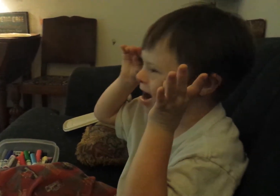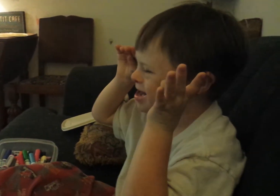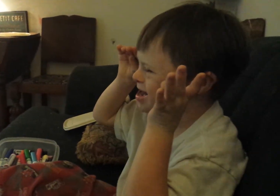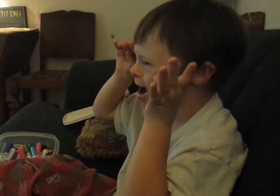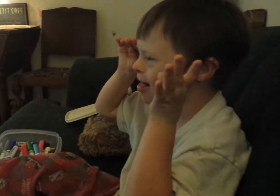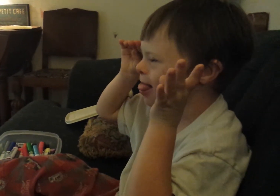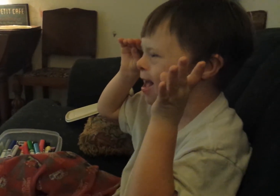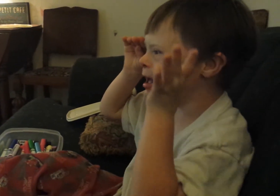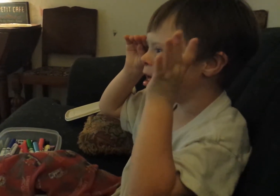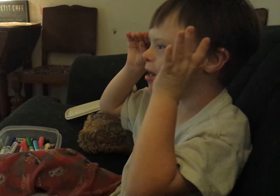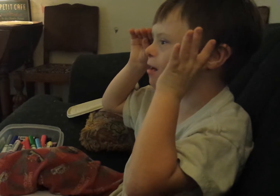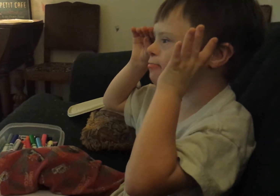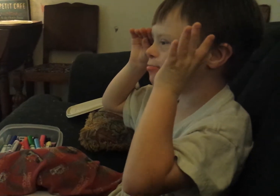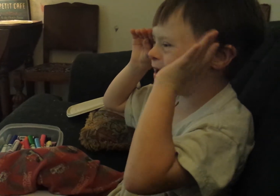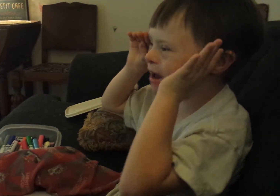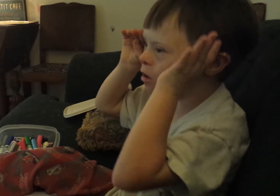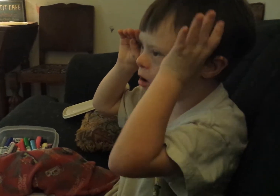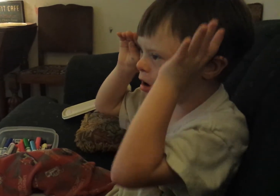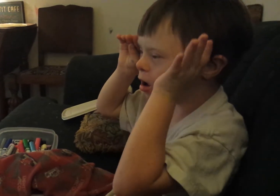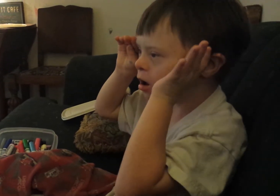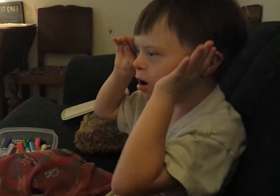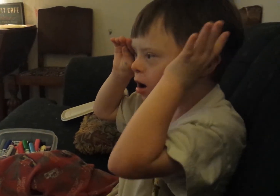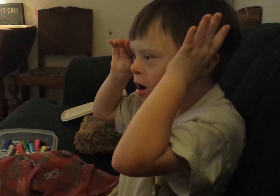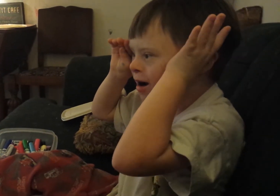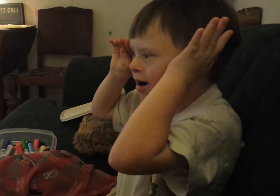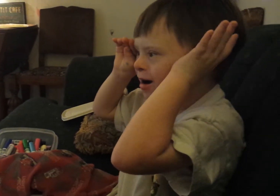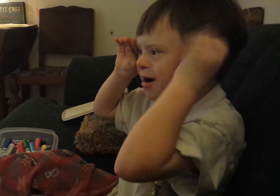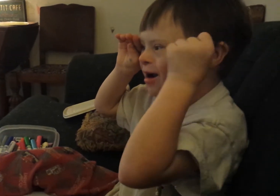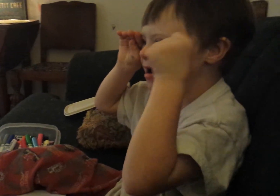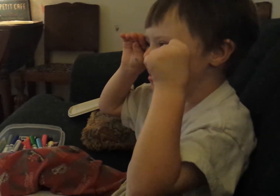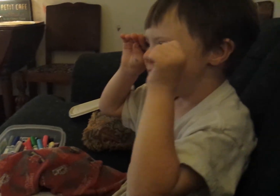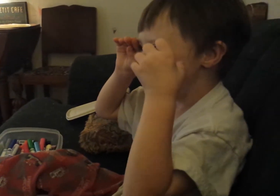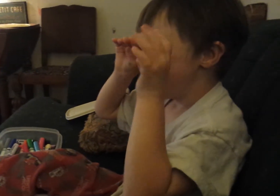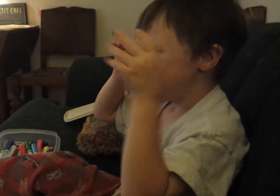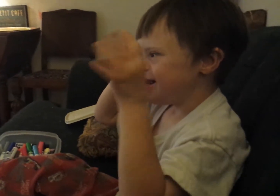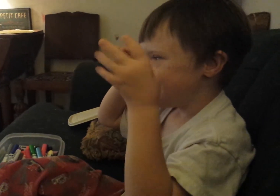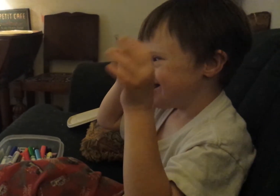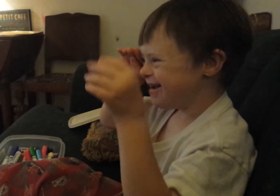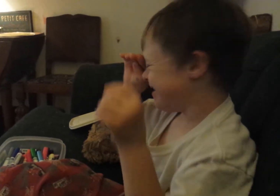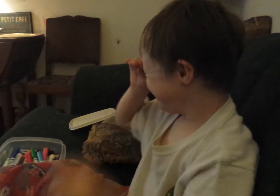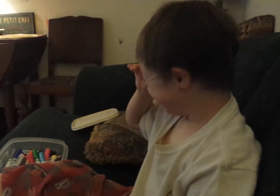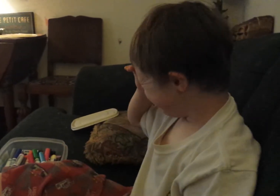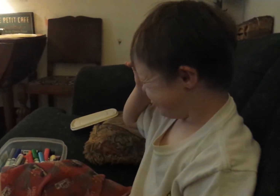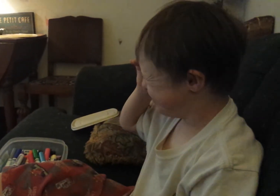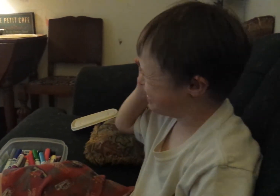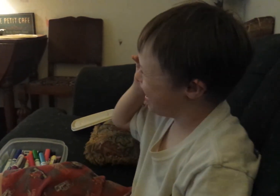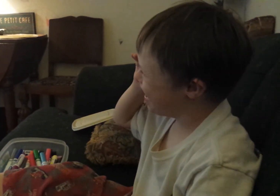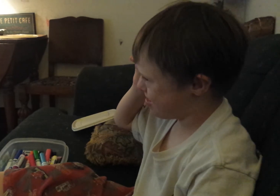It's... Brown. Yeah, that's right. Chocolate is brown. You are so smart. Yes.